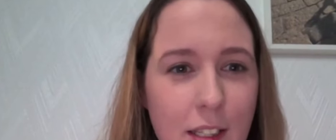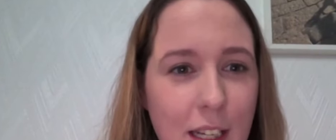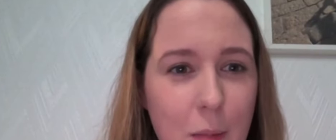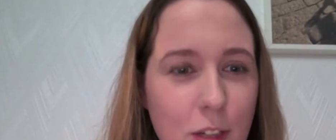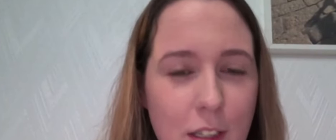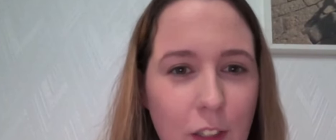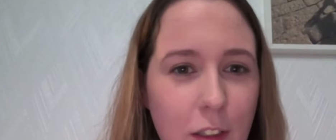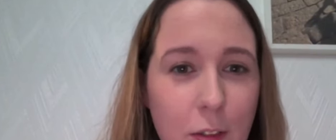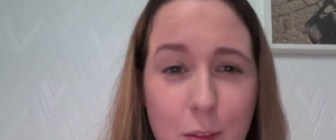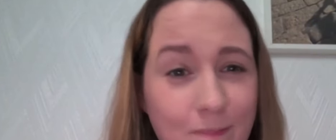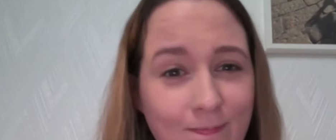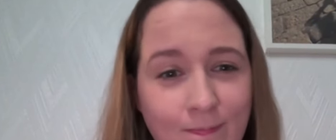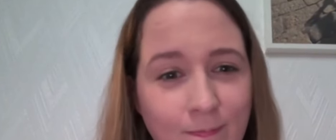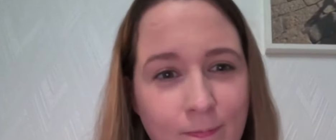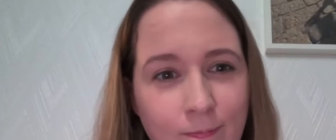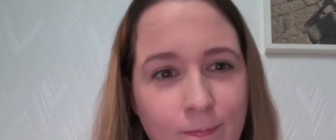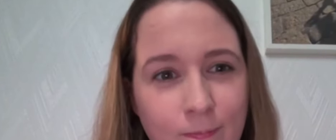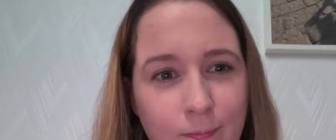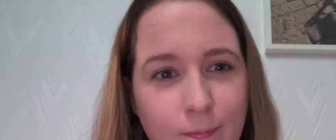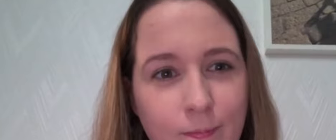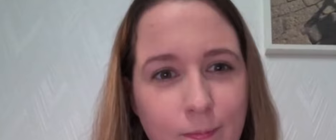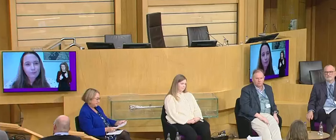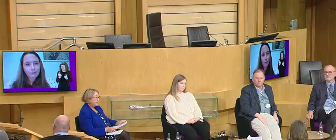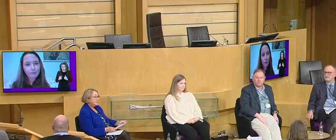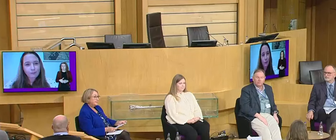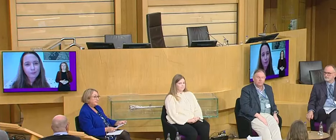and the same intrinsic value.